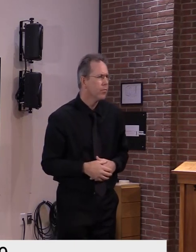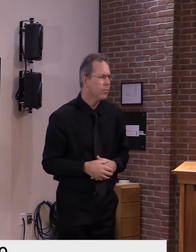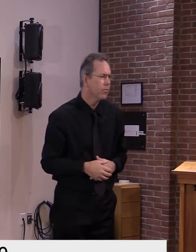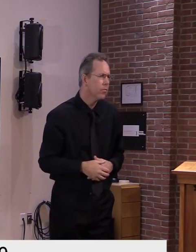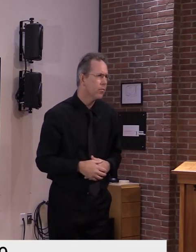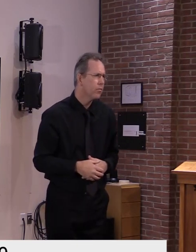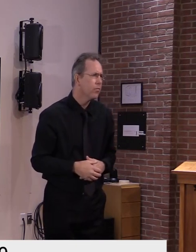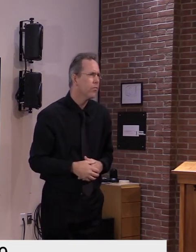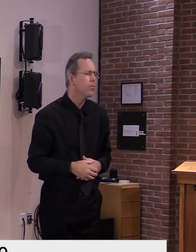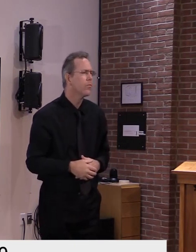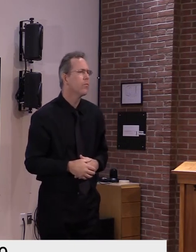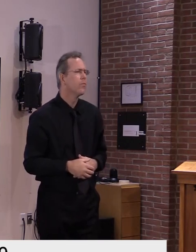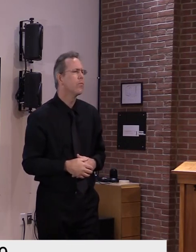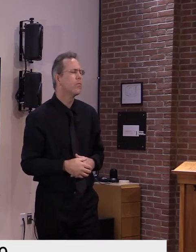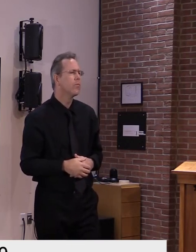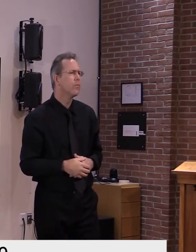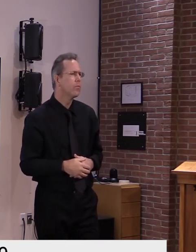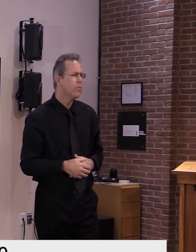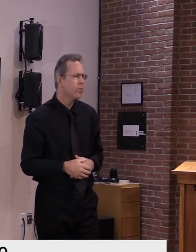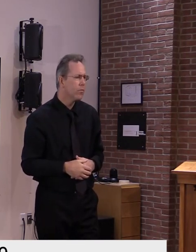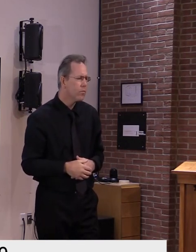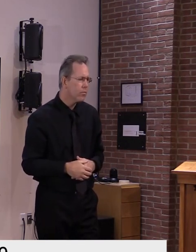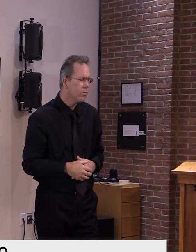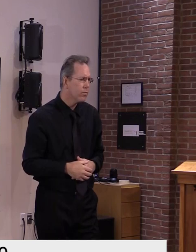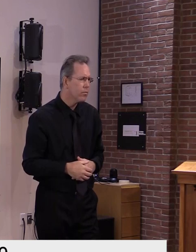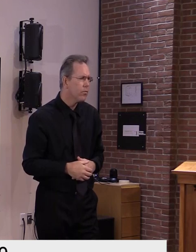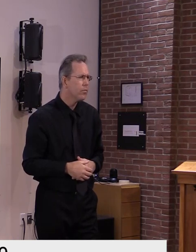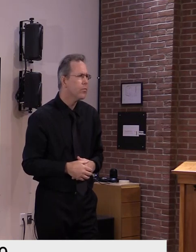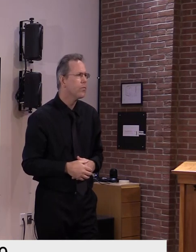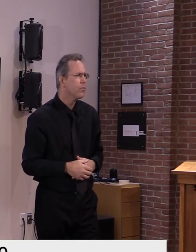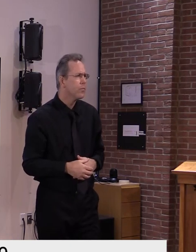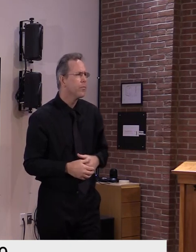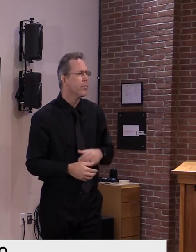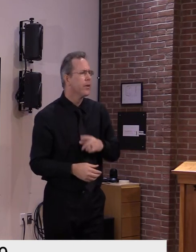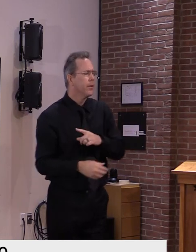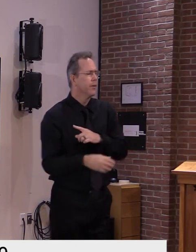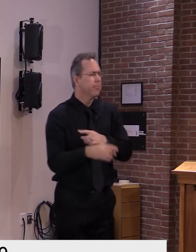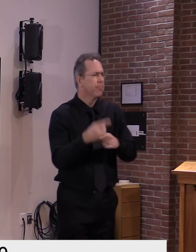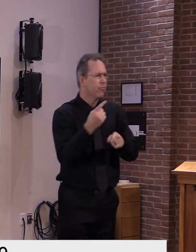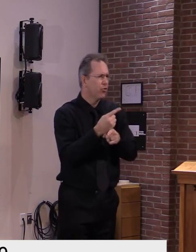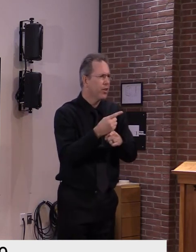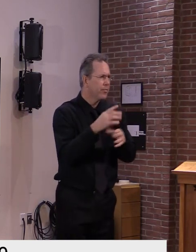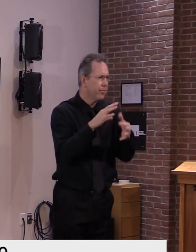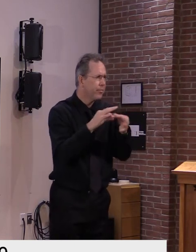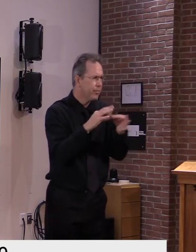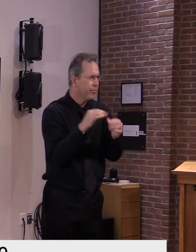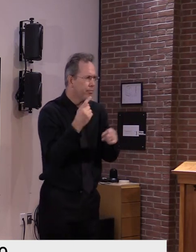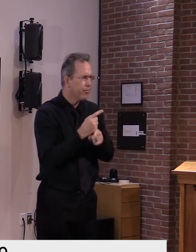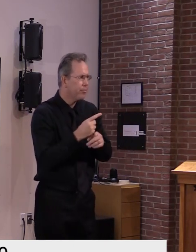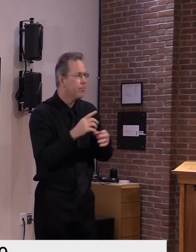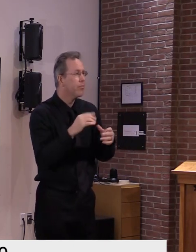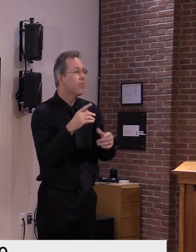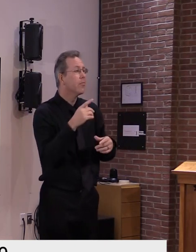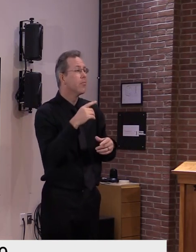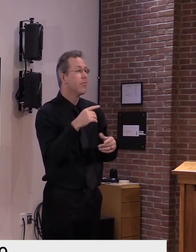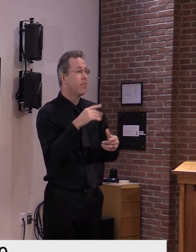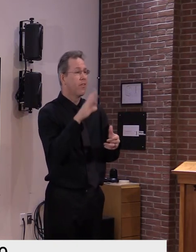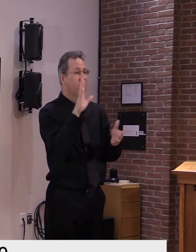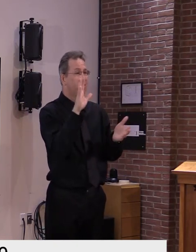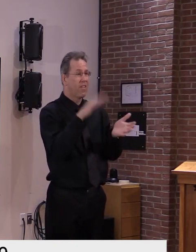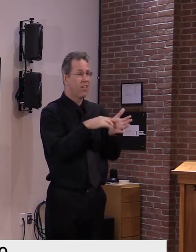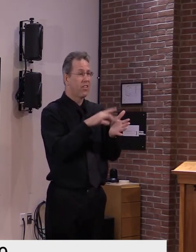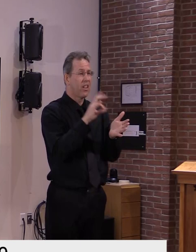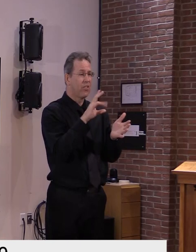Yeah, so we don't have the exact allocation numbers of the 5850 doses,